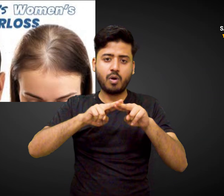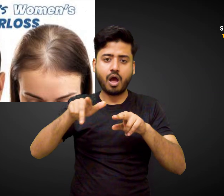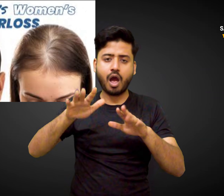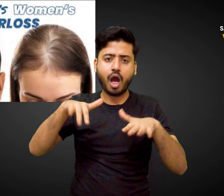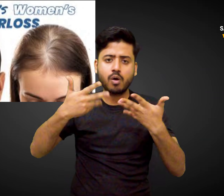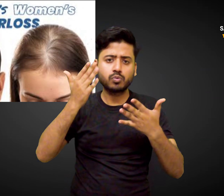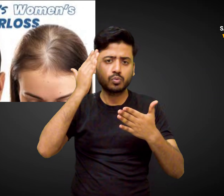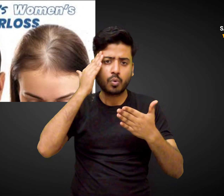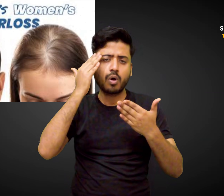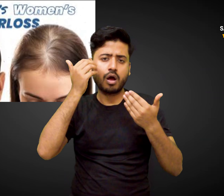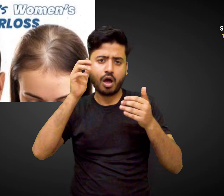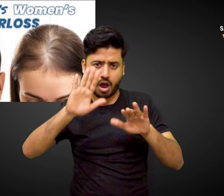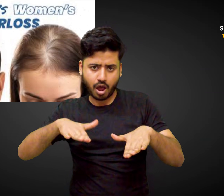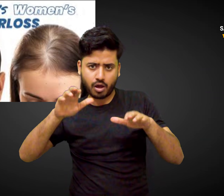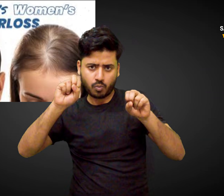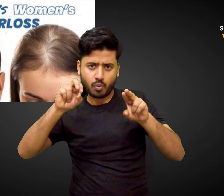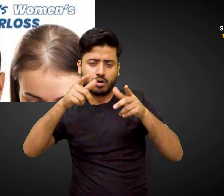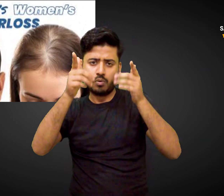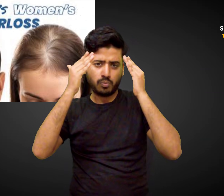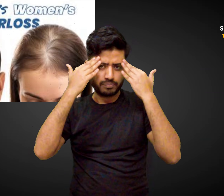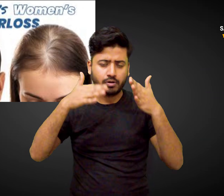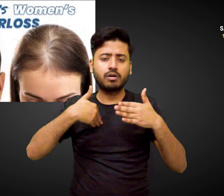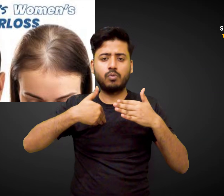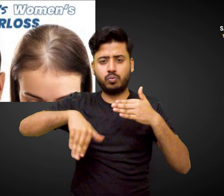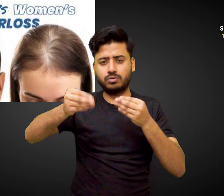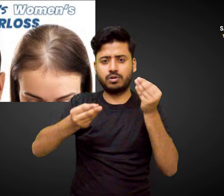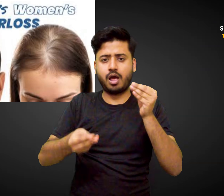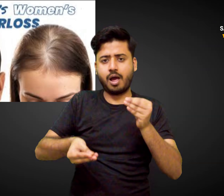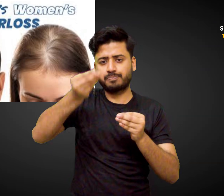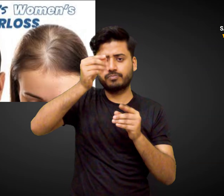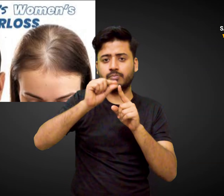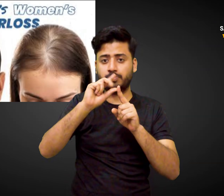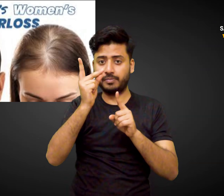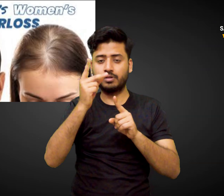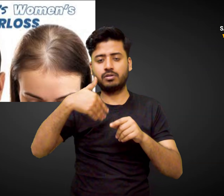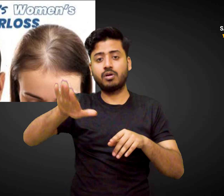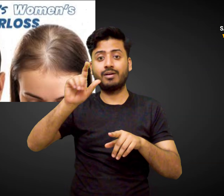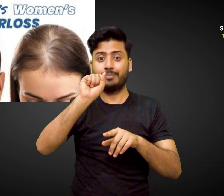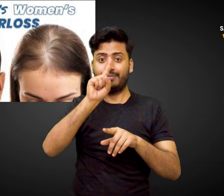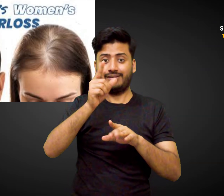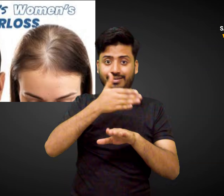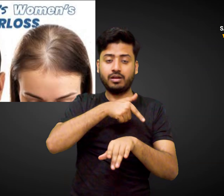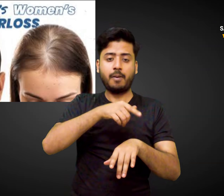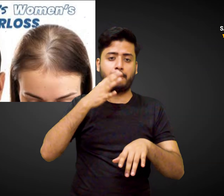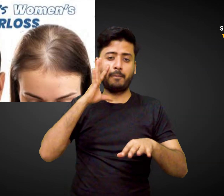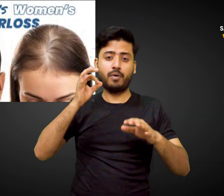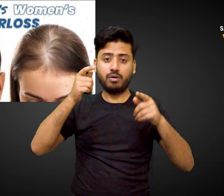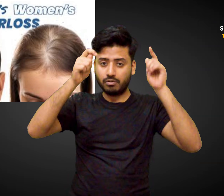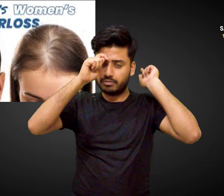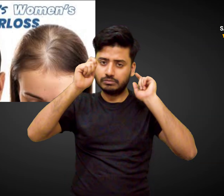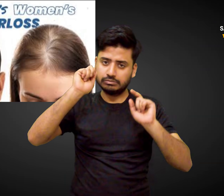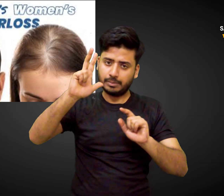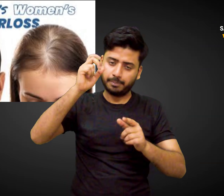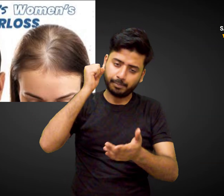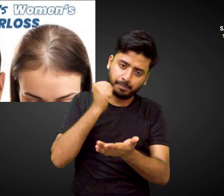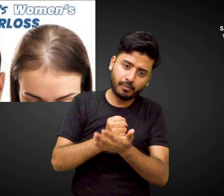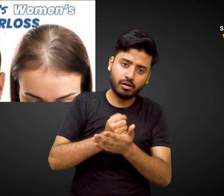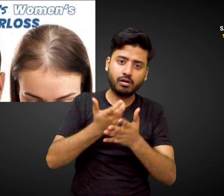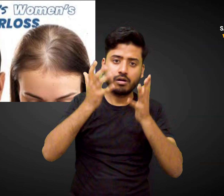minimize friction against hair strands, which can lead to breakage. To protect your hair while wearing a helmet, minimize friction and sweat buildup